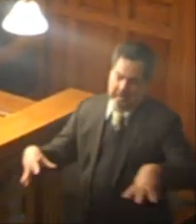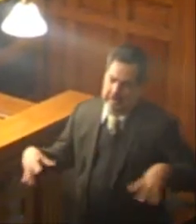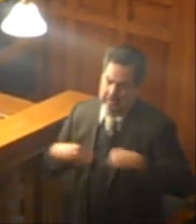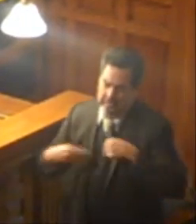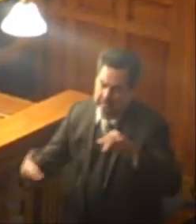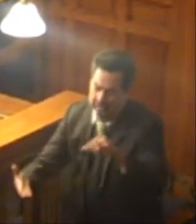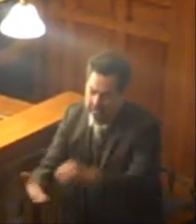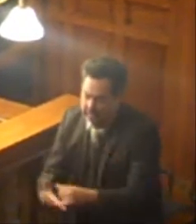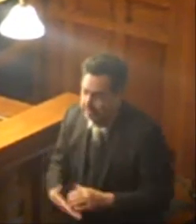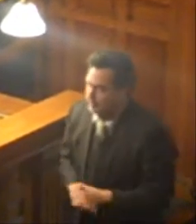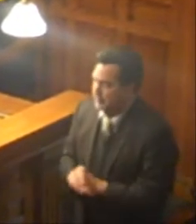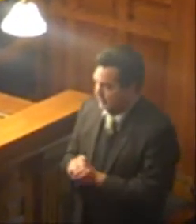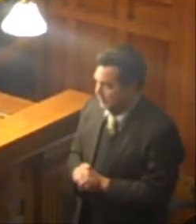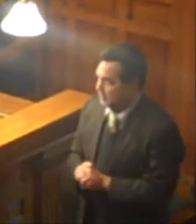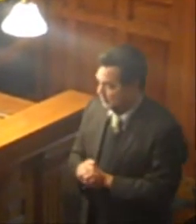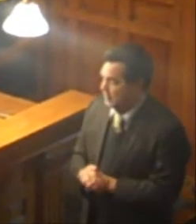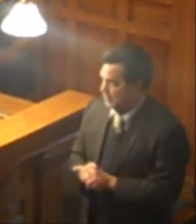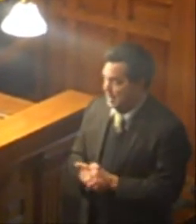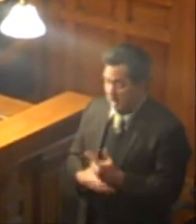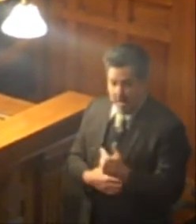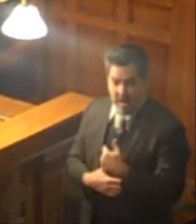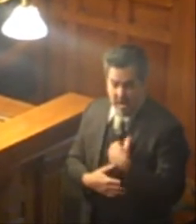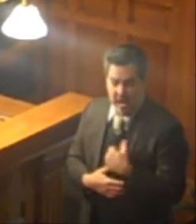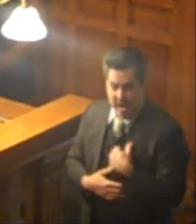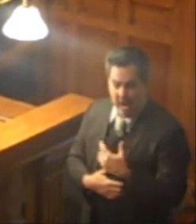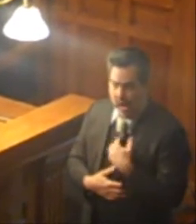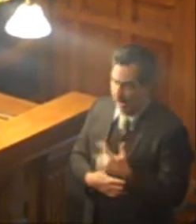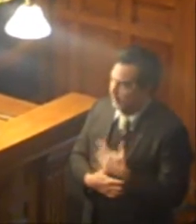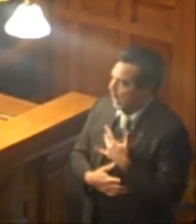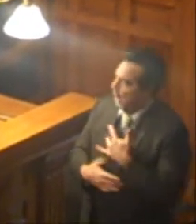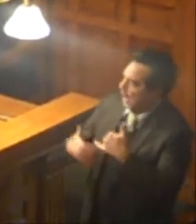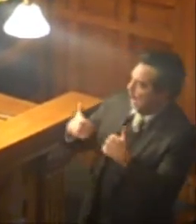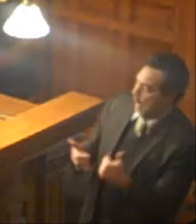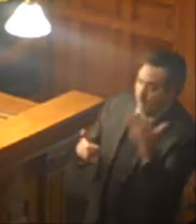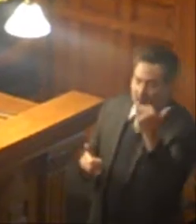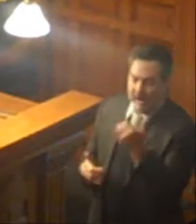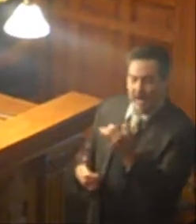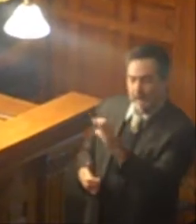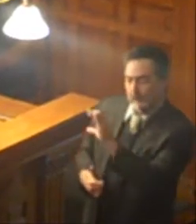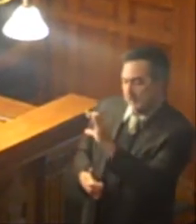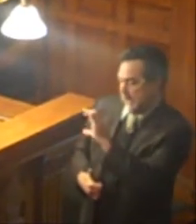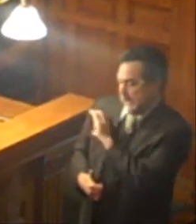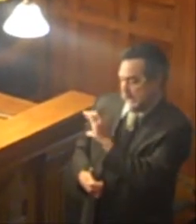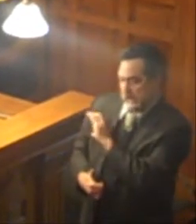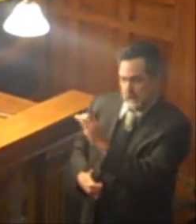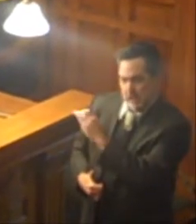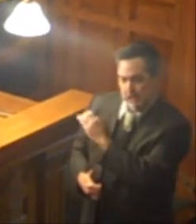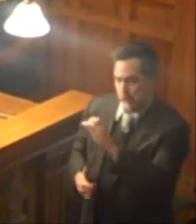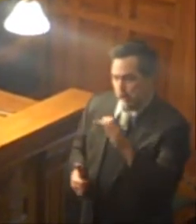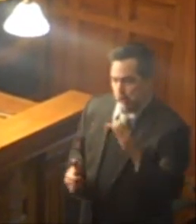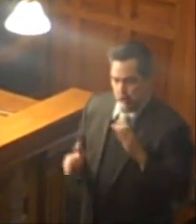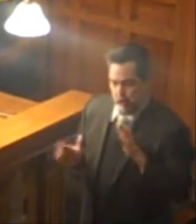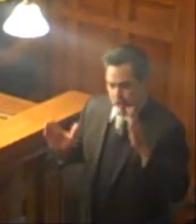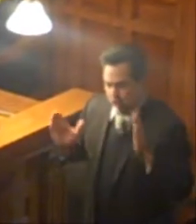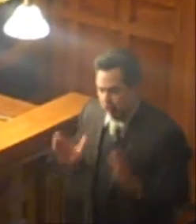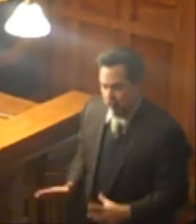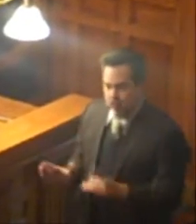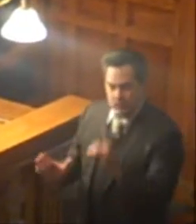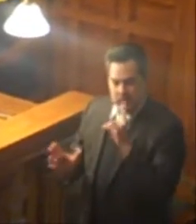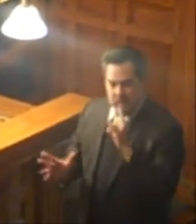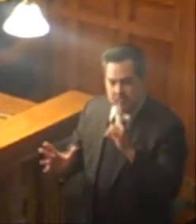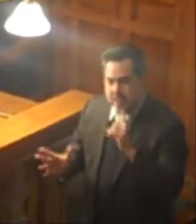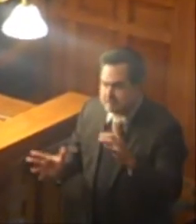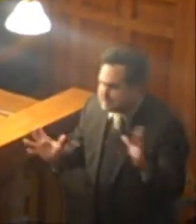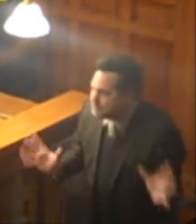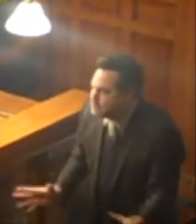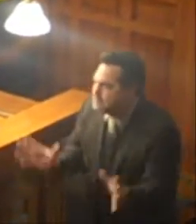to hear the new police superintendent speak of a return to community policing, which empowers all people and engages all of us